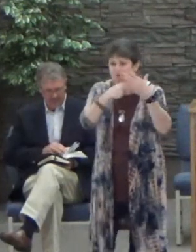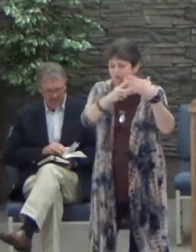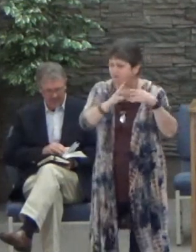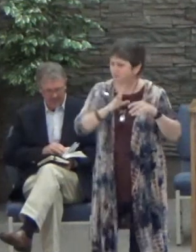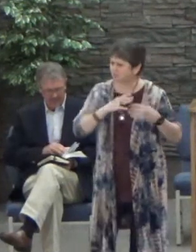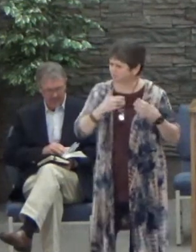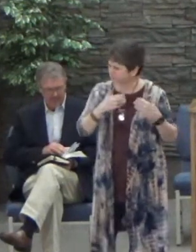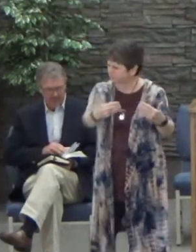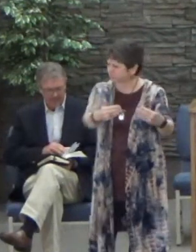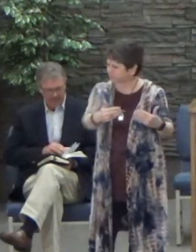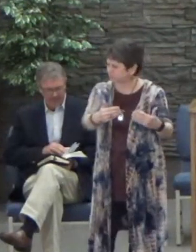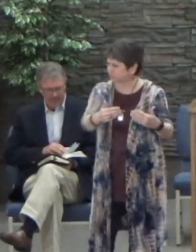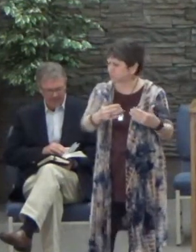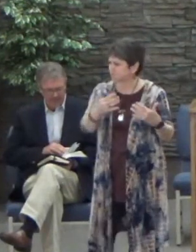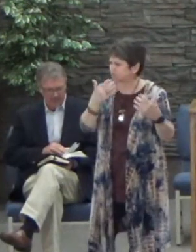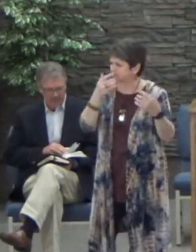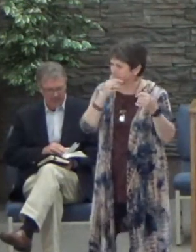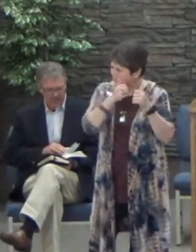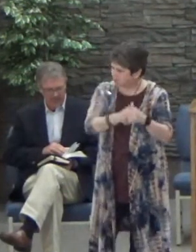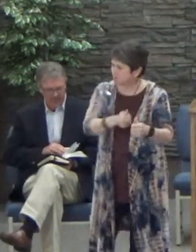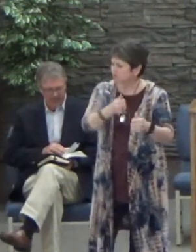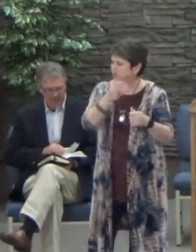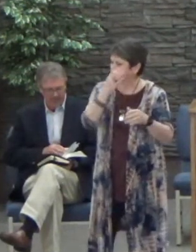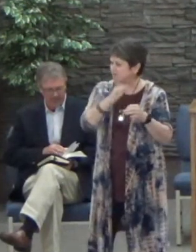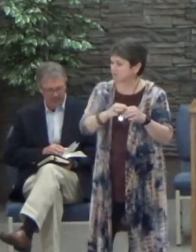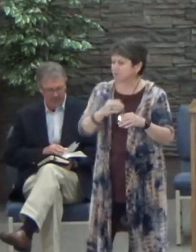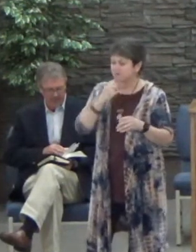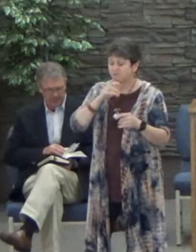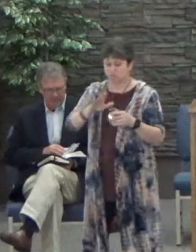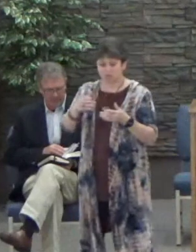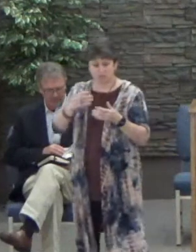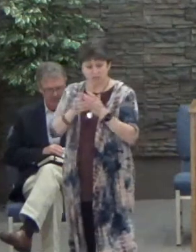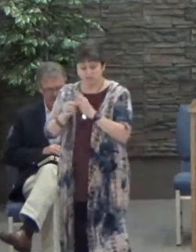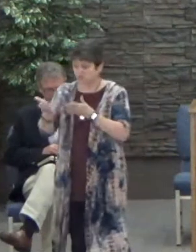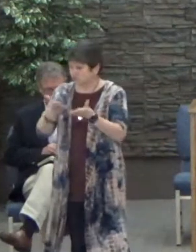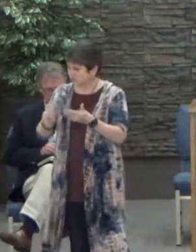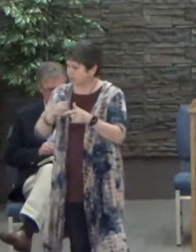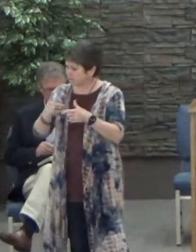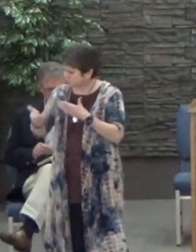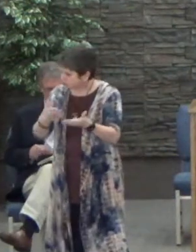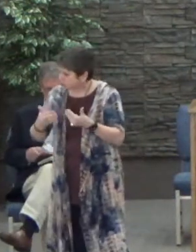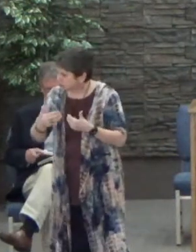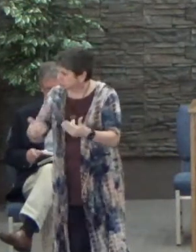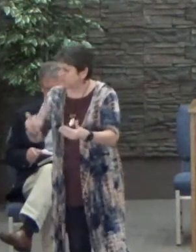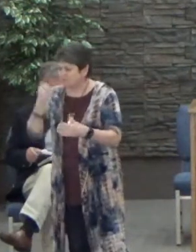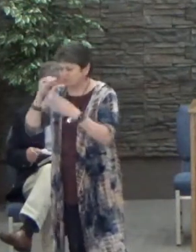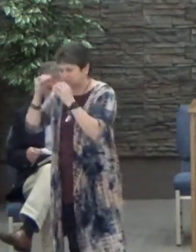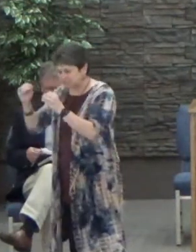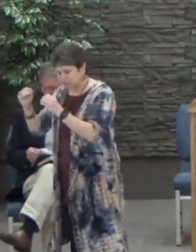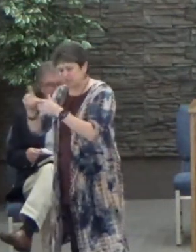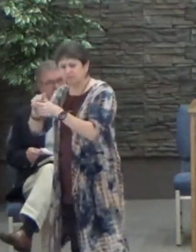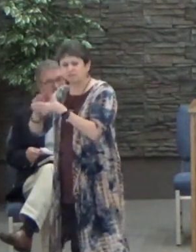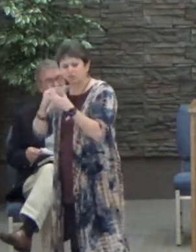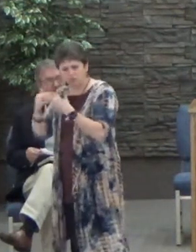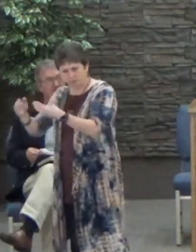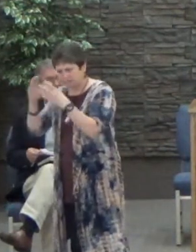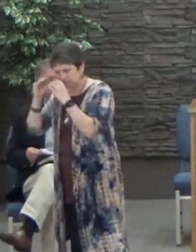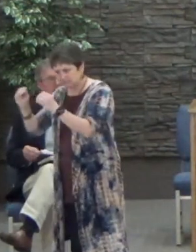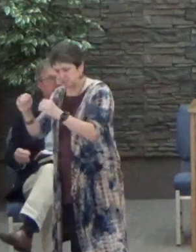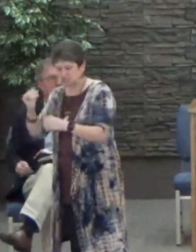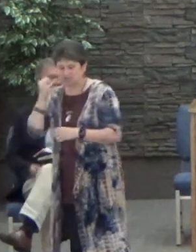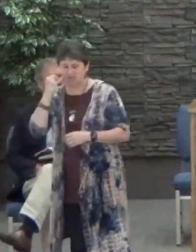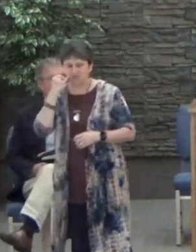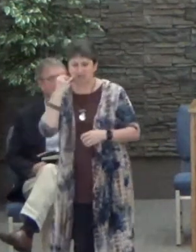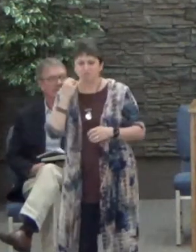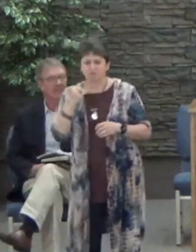then prophecy in accordance with your faith. If it is serving, then serve. If it is teaching, then teach. If it